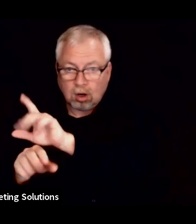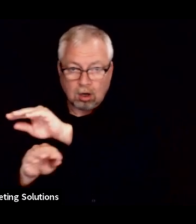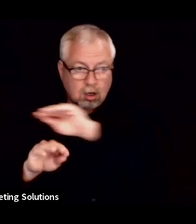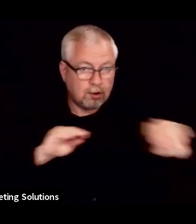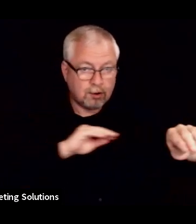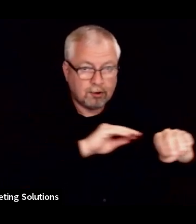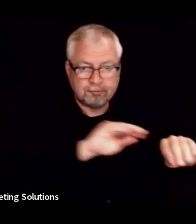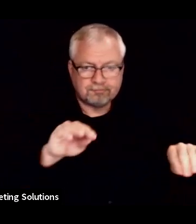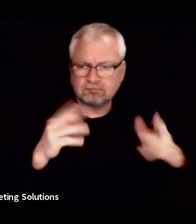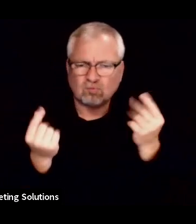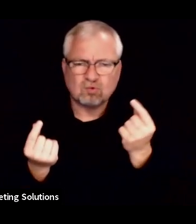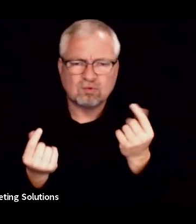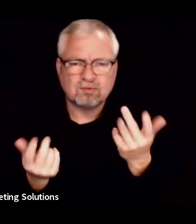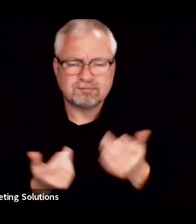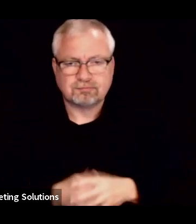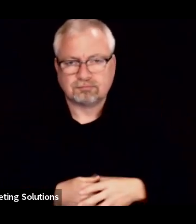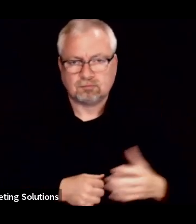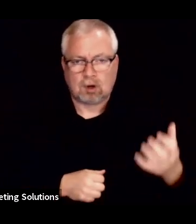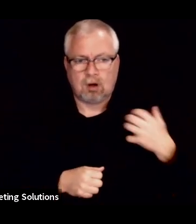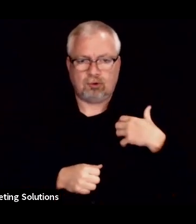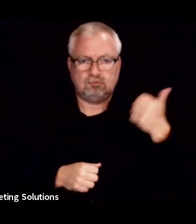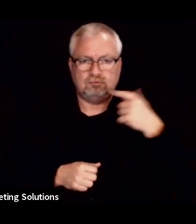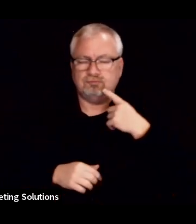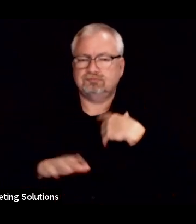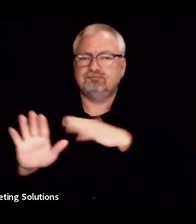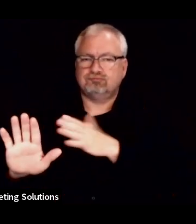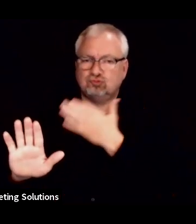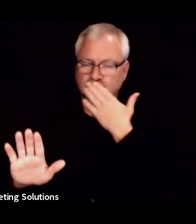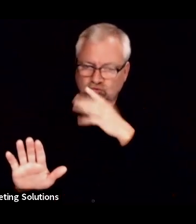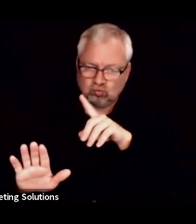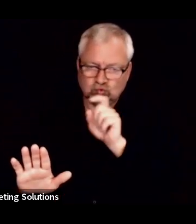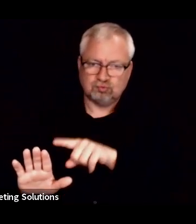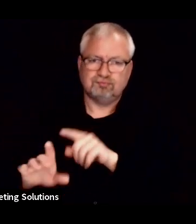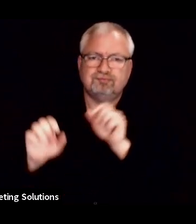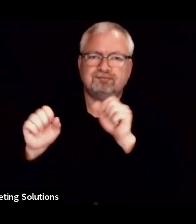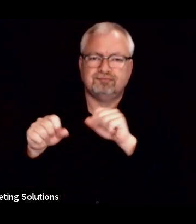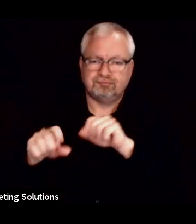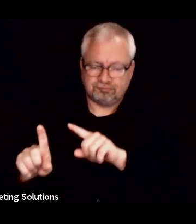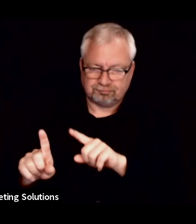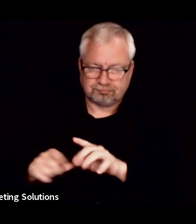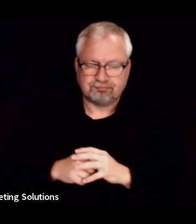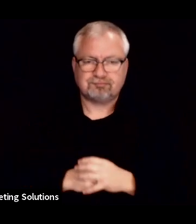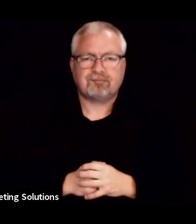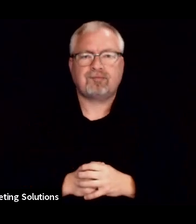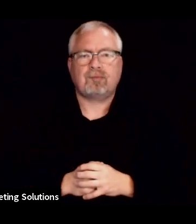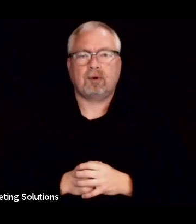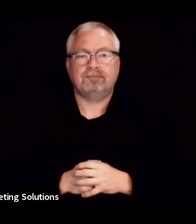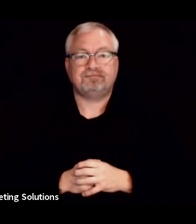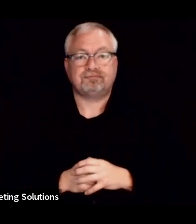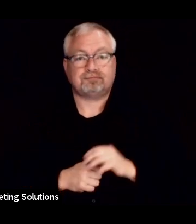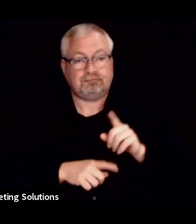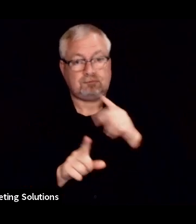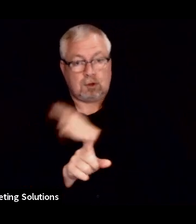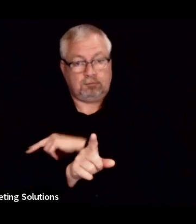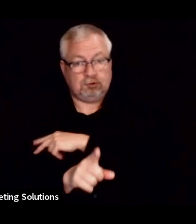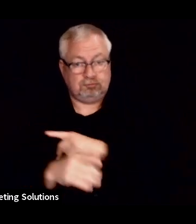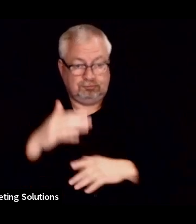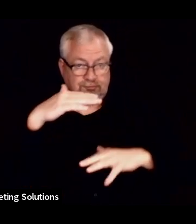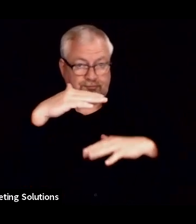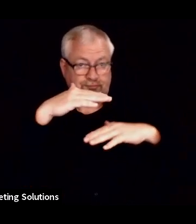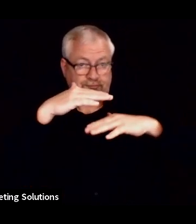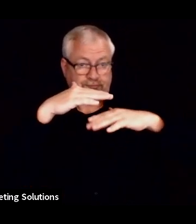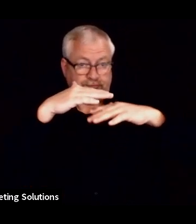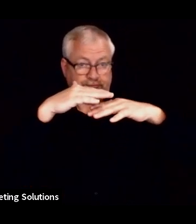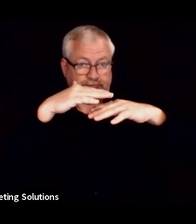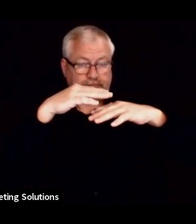Yes, great question. When the hospitals identified their surge capacity, that was